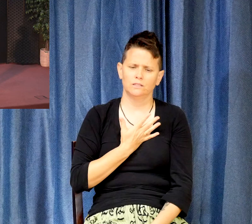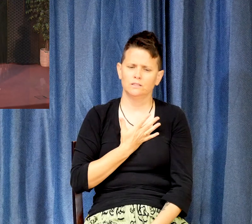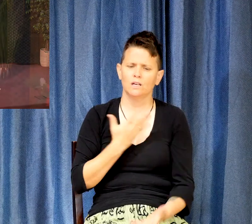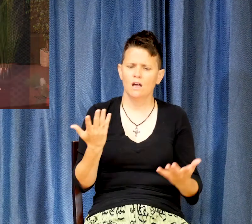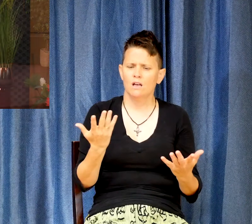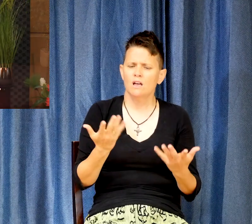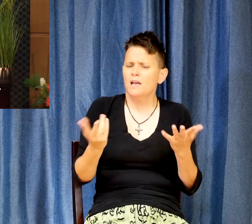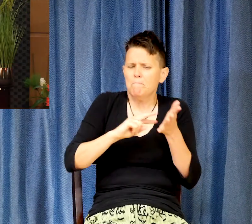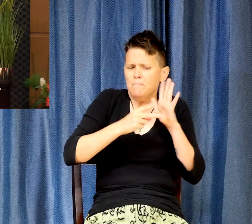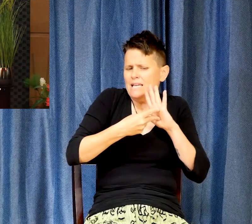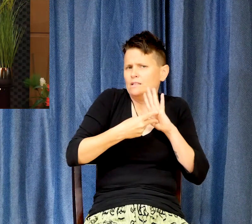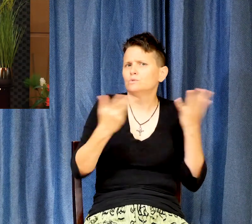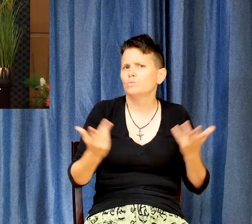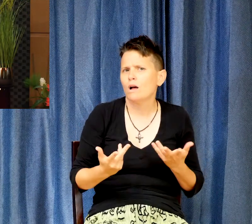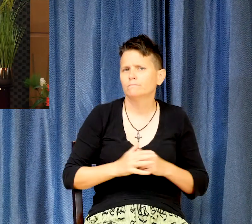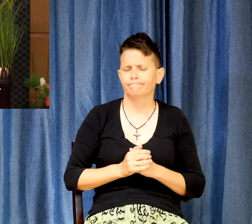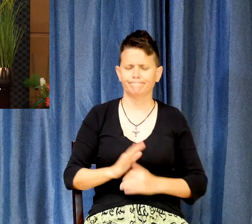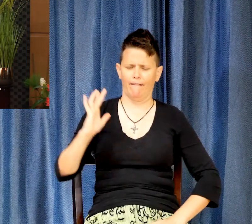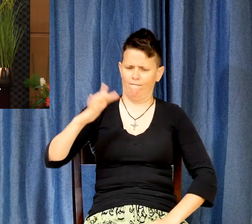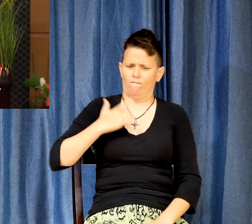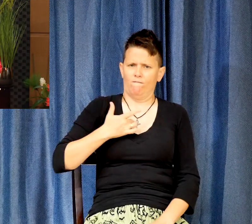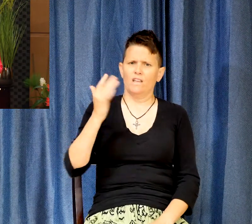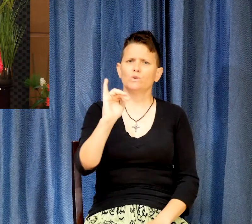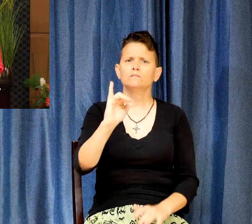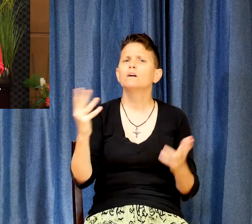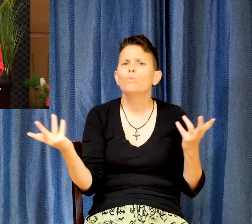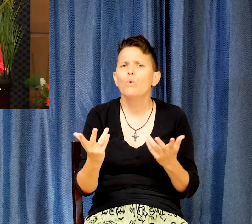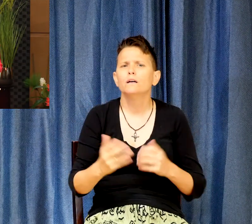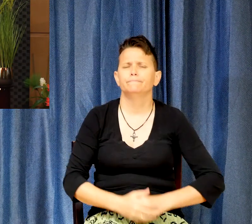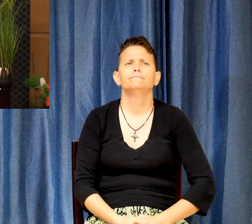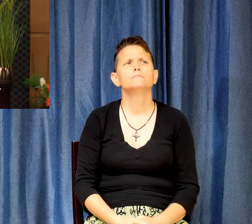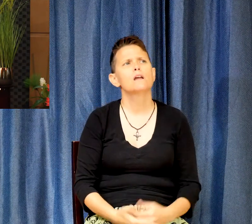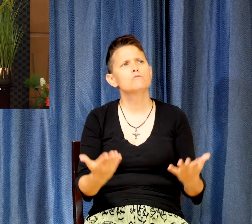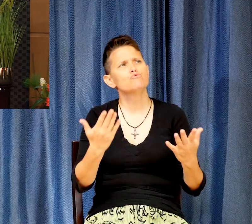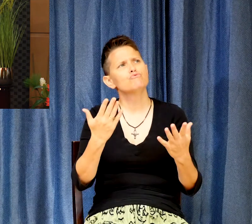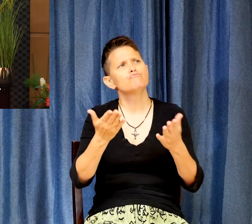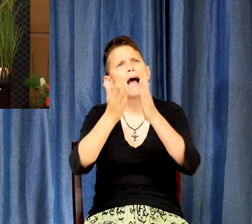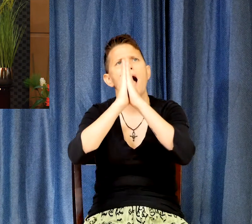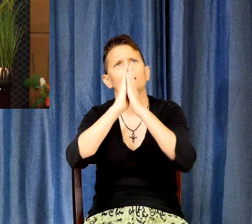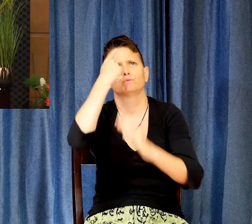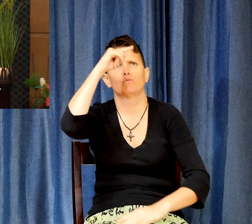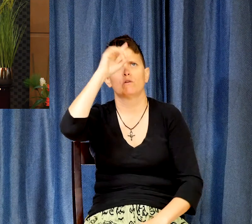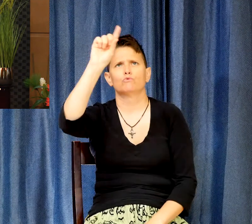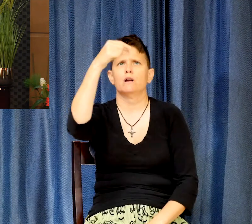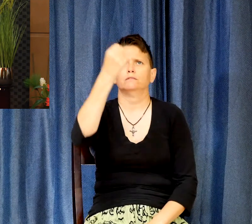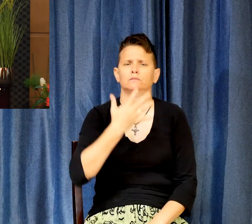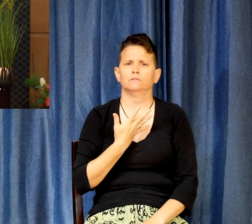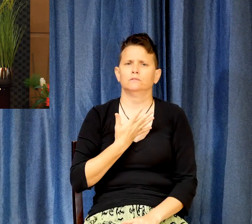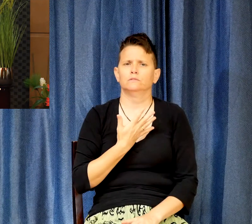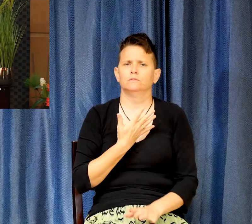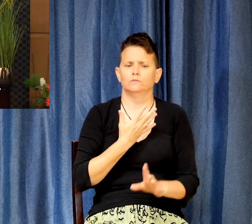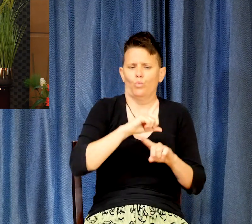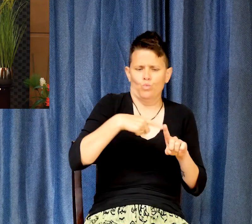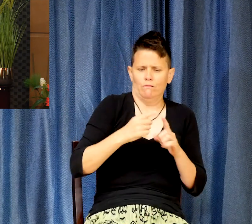feel like for you? When do you call upon grace in your own life? And how do you know when